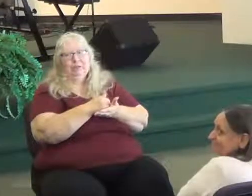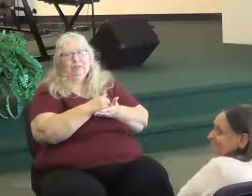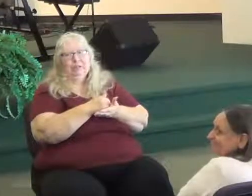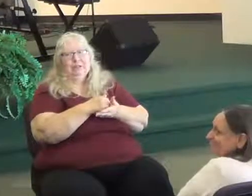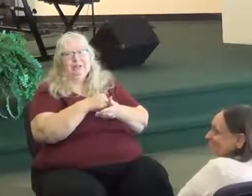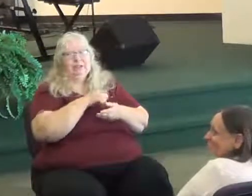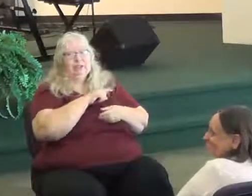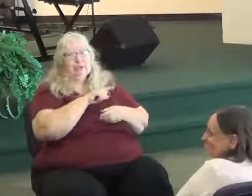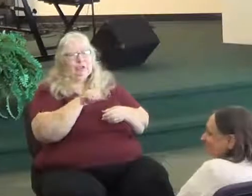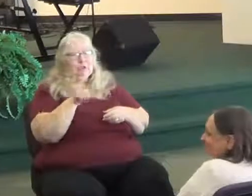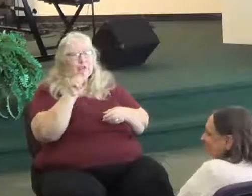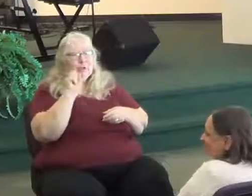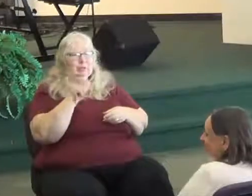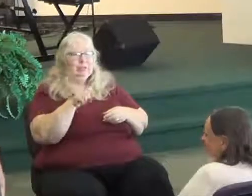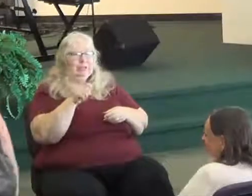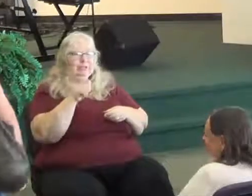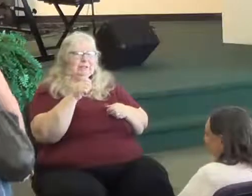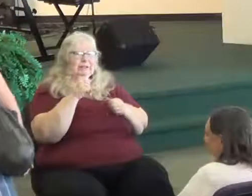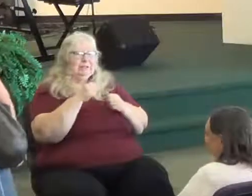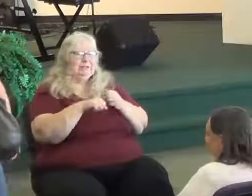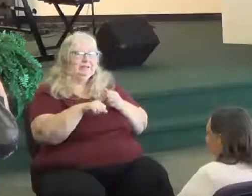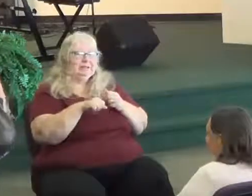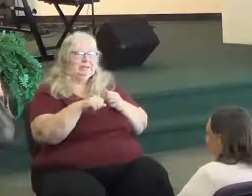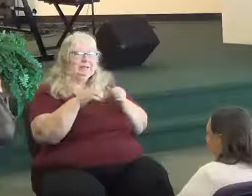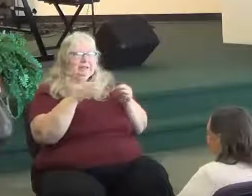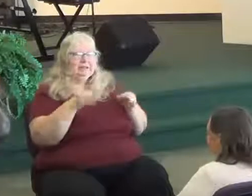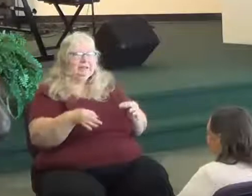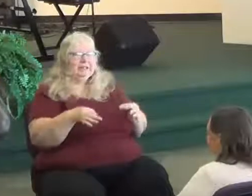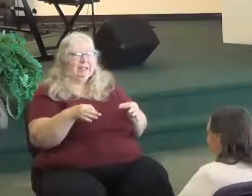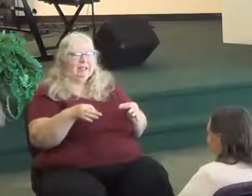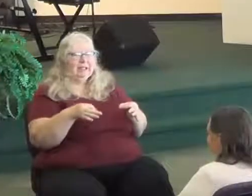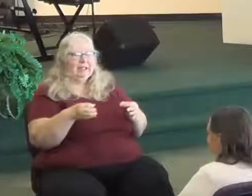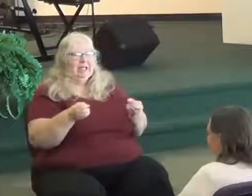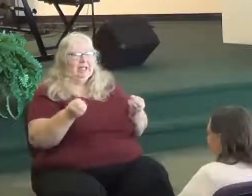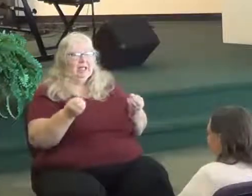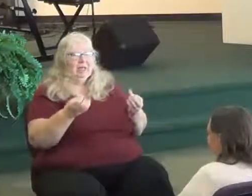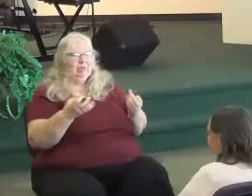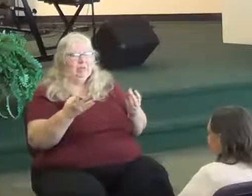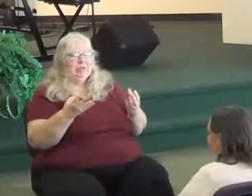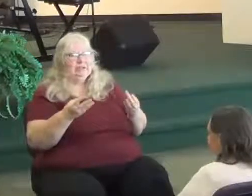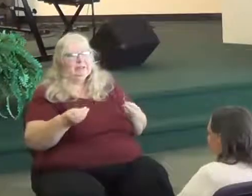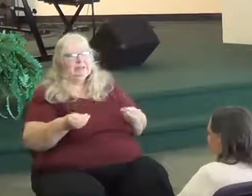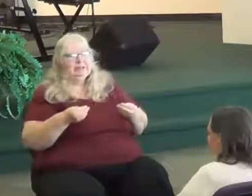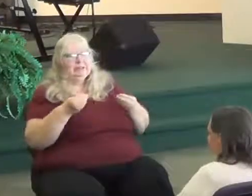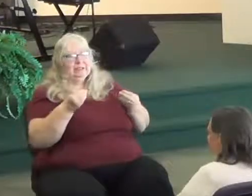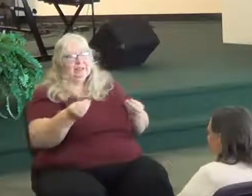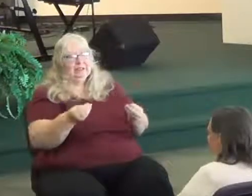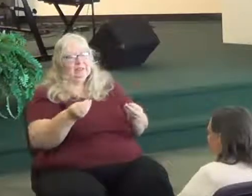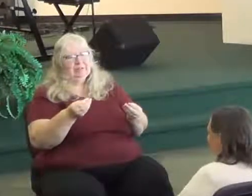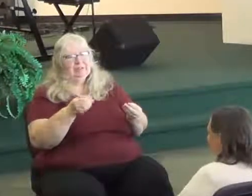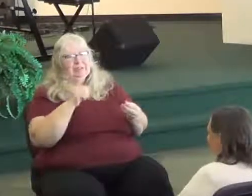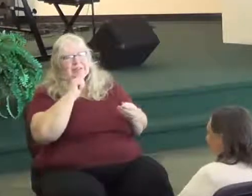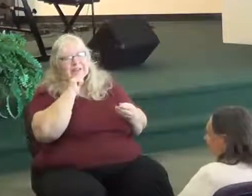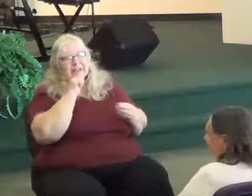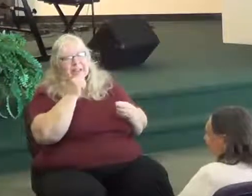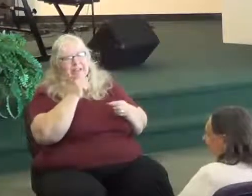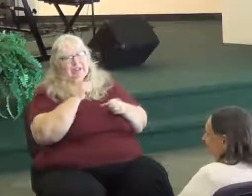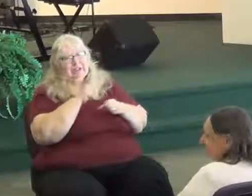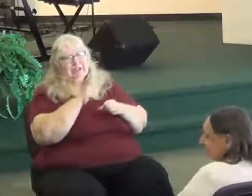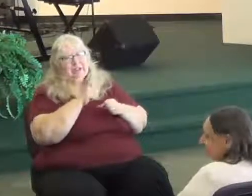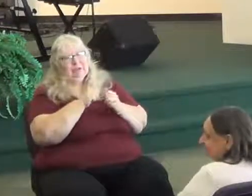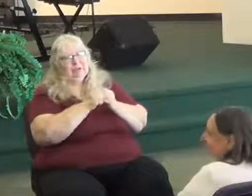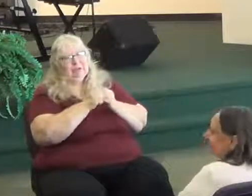give. And don't give reluctantly or in response to pressure. For God loves a person who